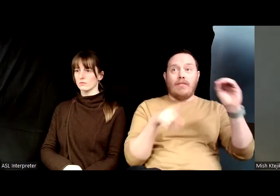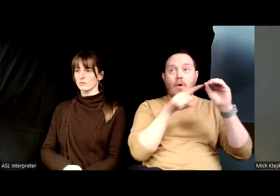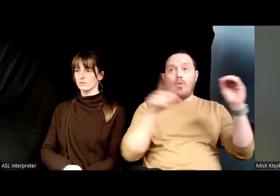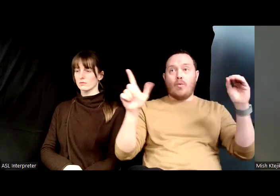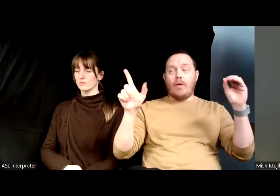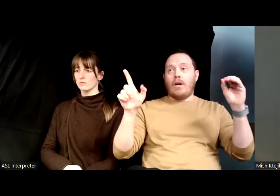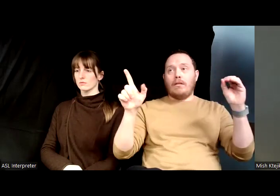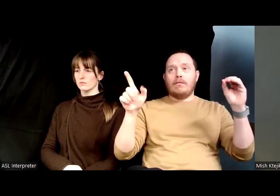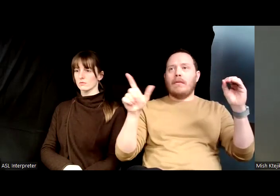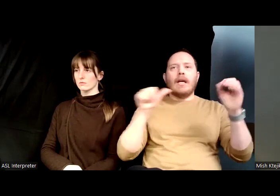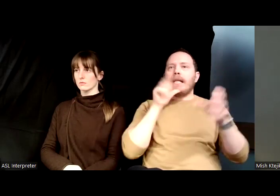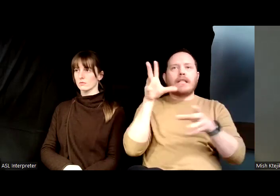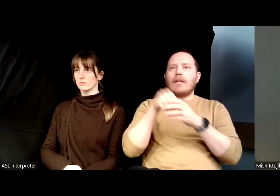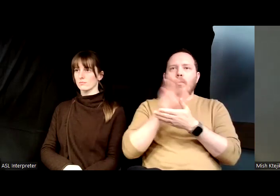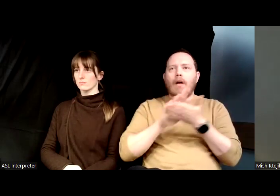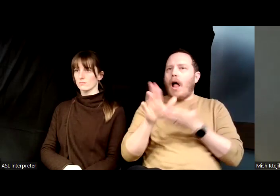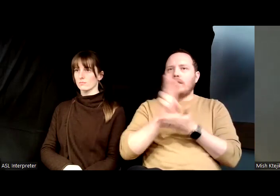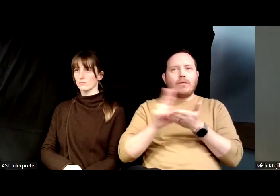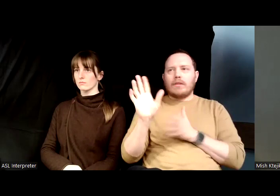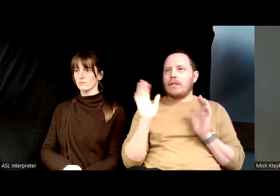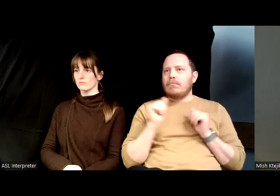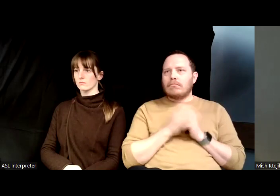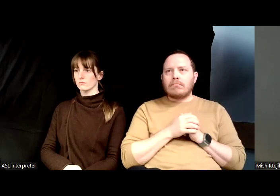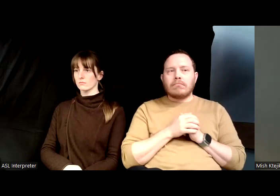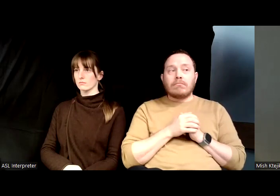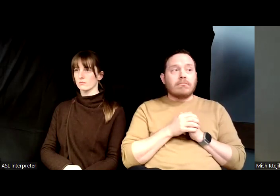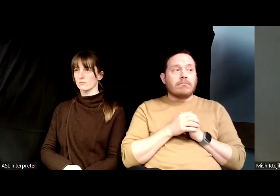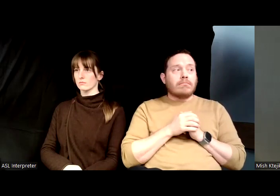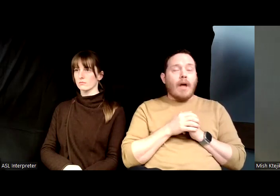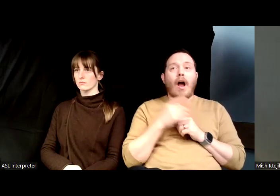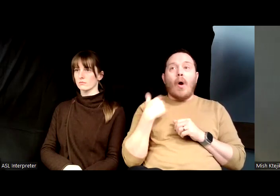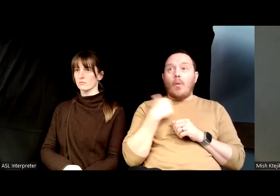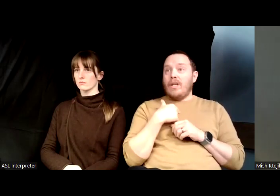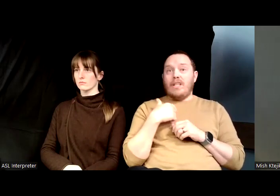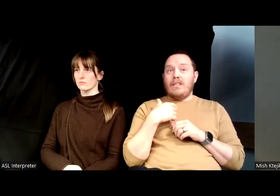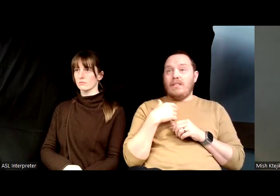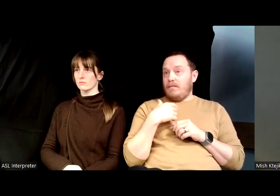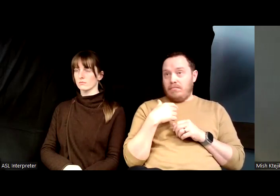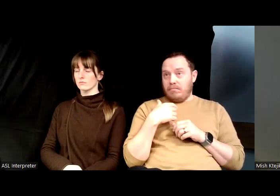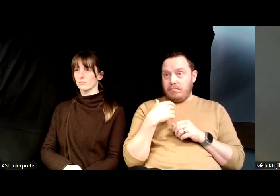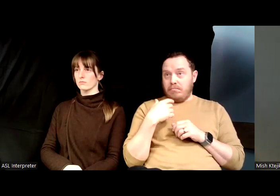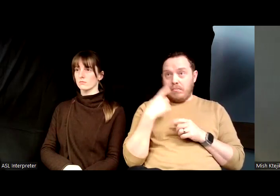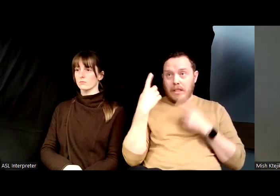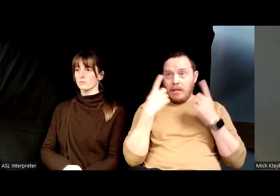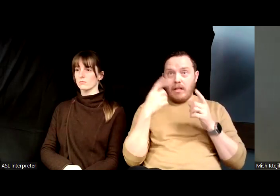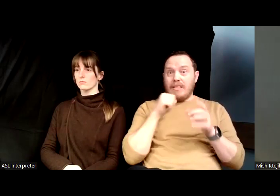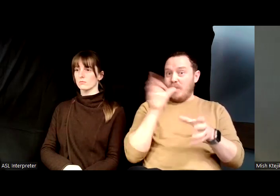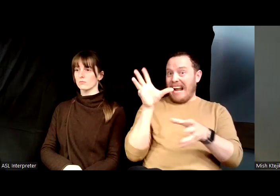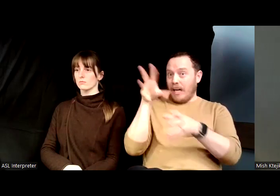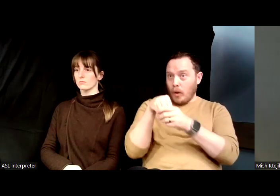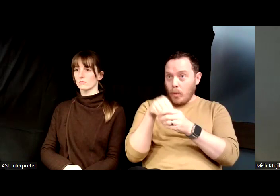to really age 0 to 21. It doesn't include college, university level, post-secondary. Are